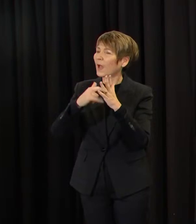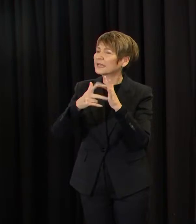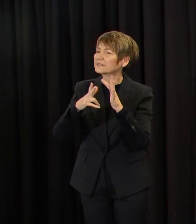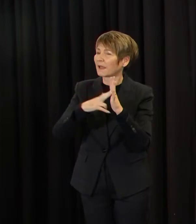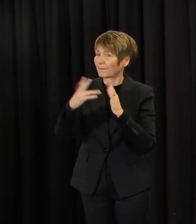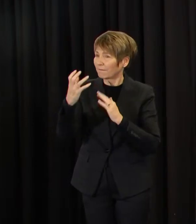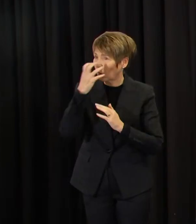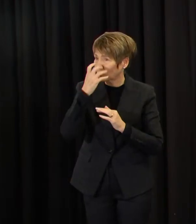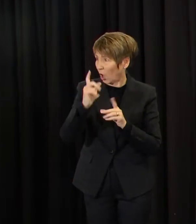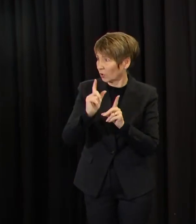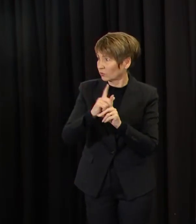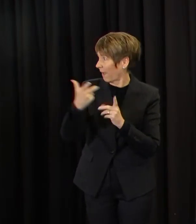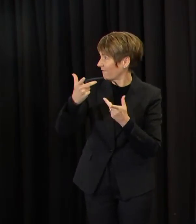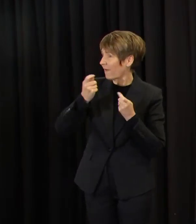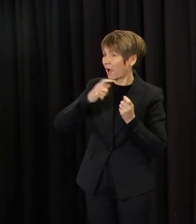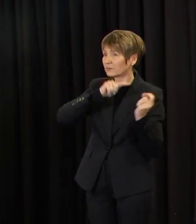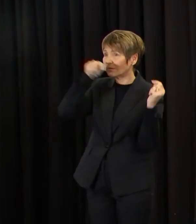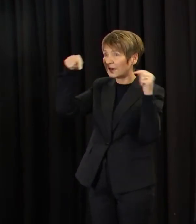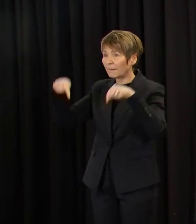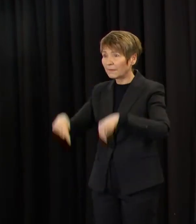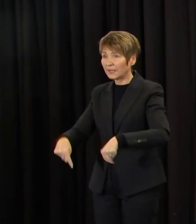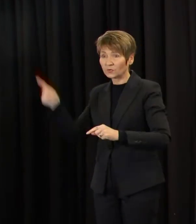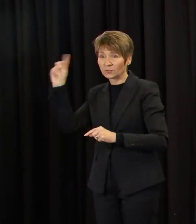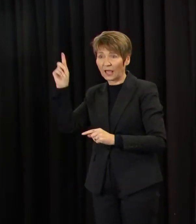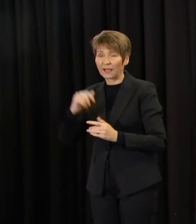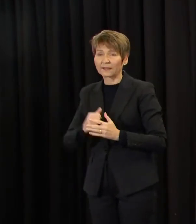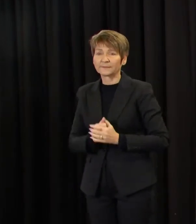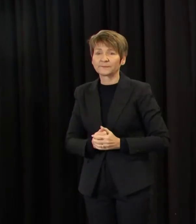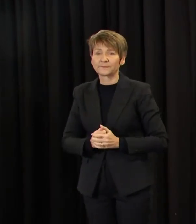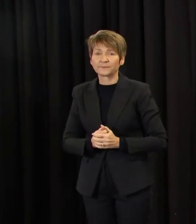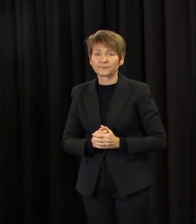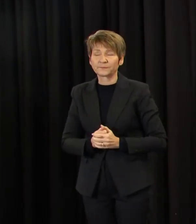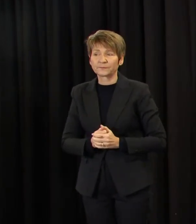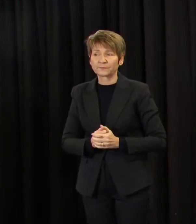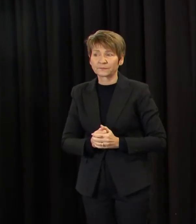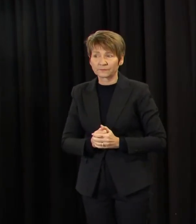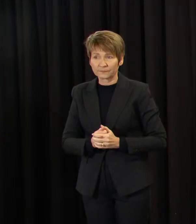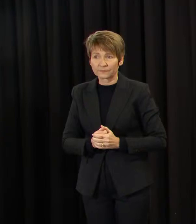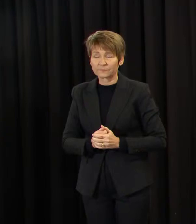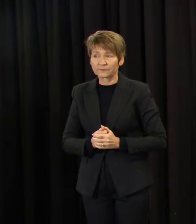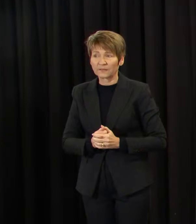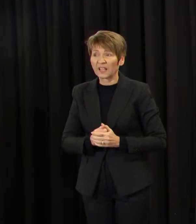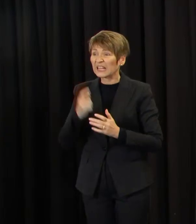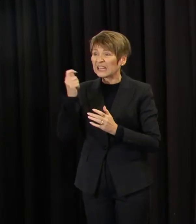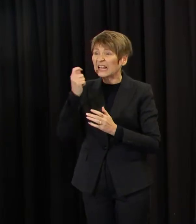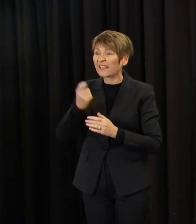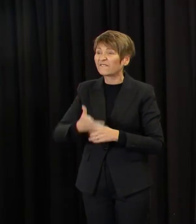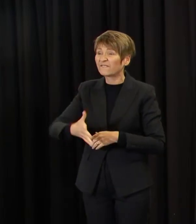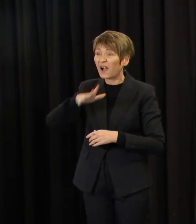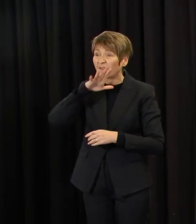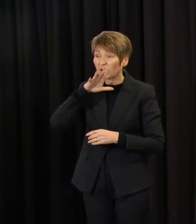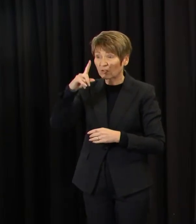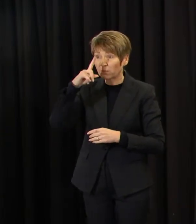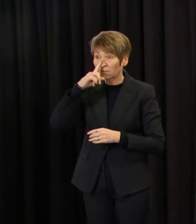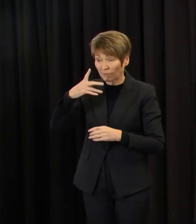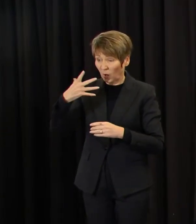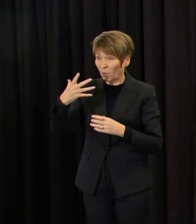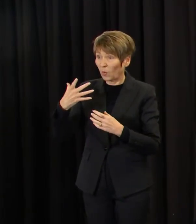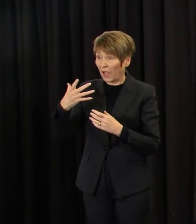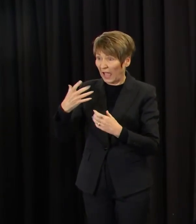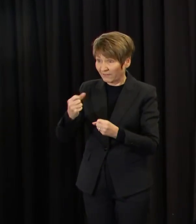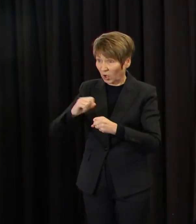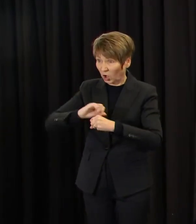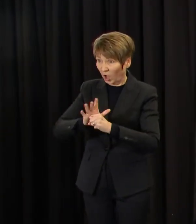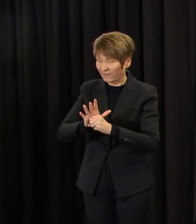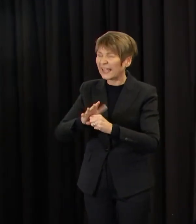our close to 800 active cases, about 500 of them are in the North and the West. Now, that's not to single out the North and the